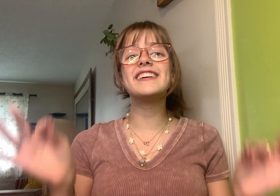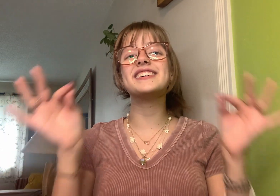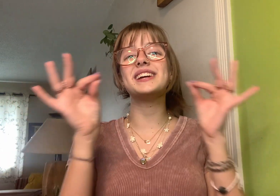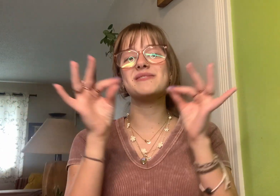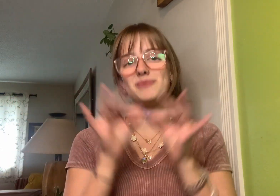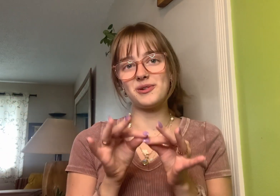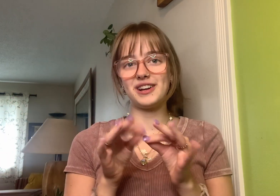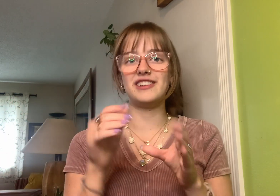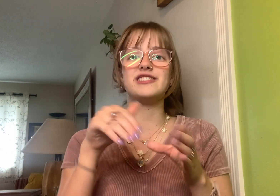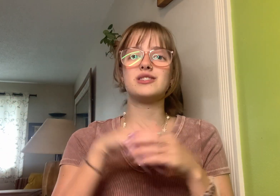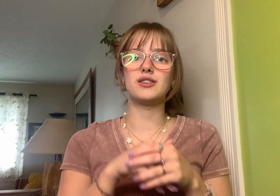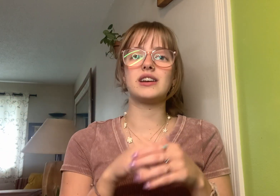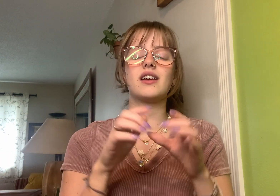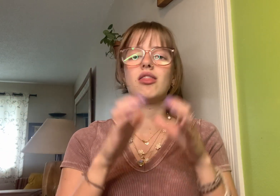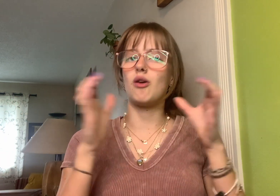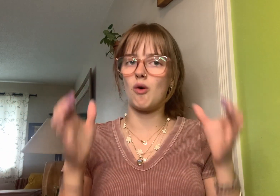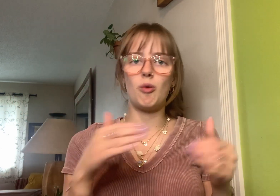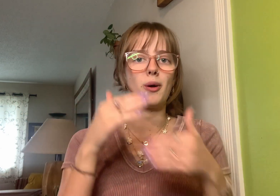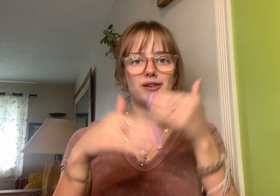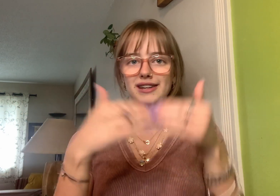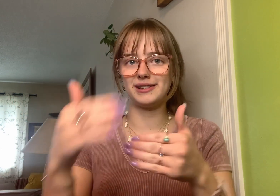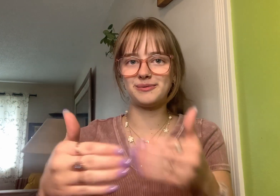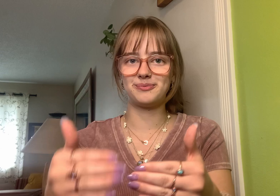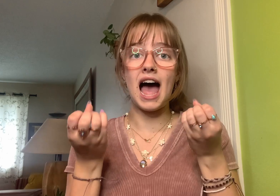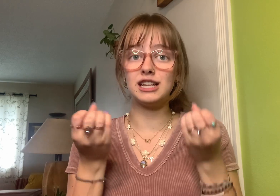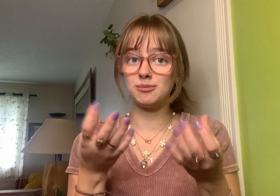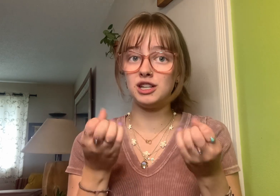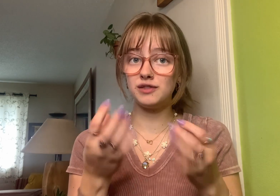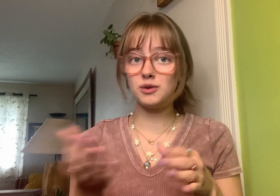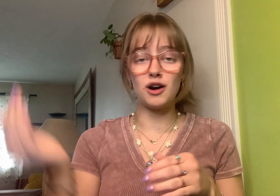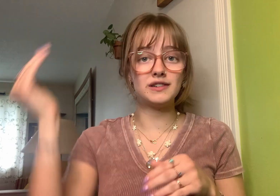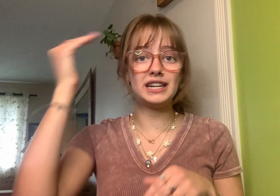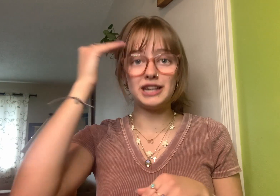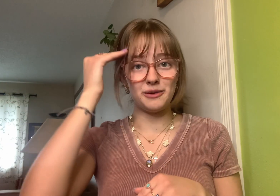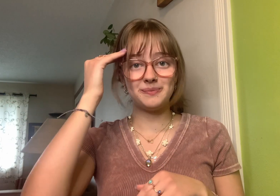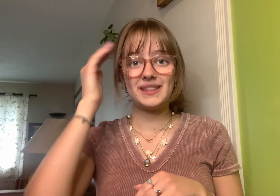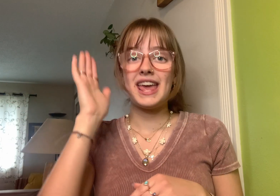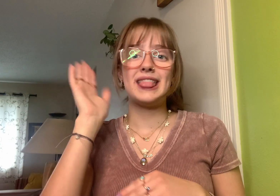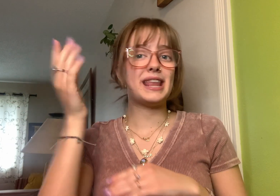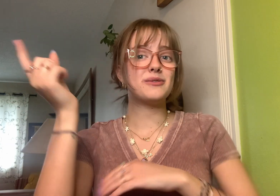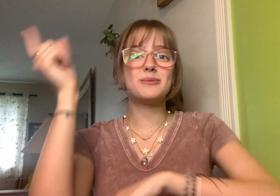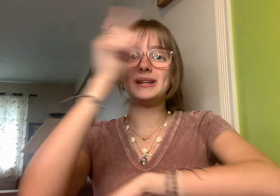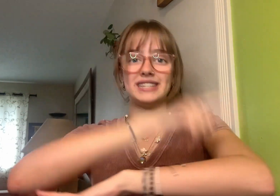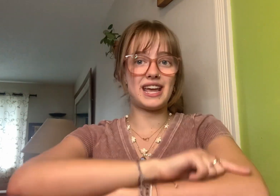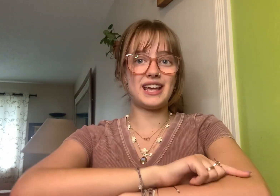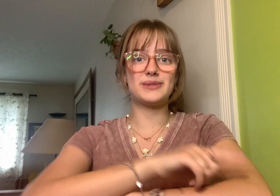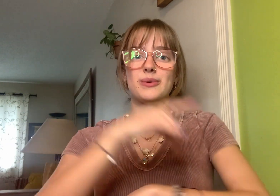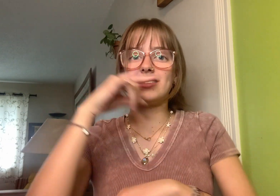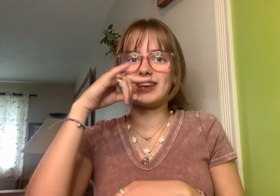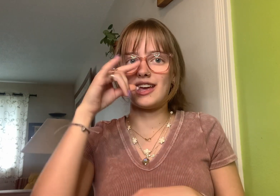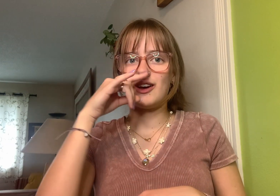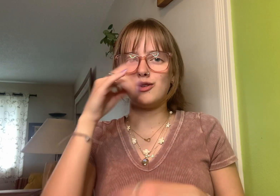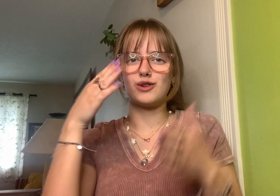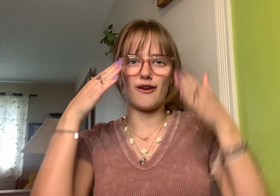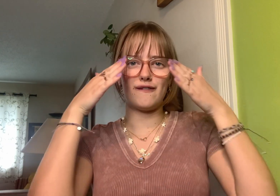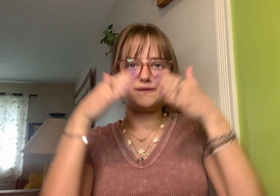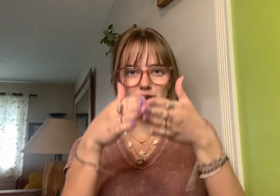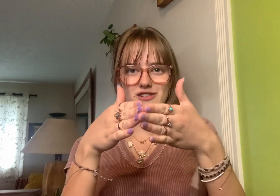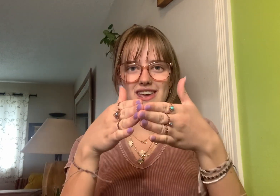very important during the whole process. As many of you already know, there will be days where the kiddos are